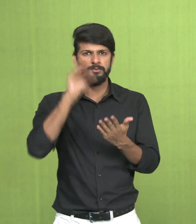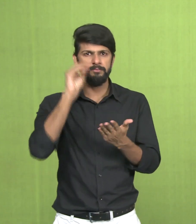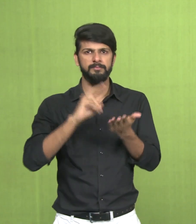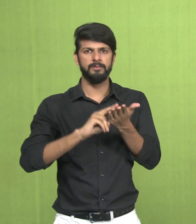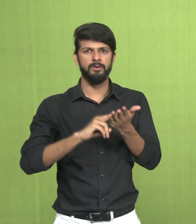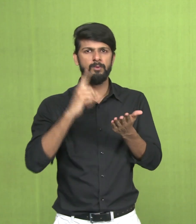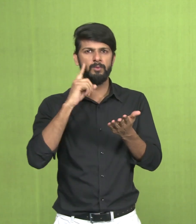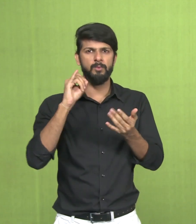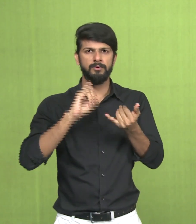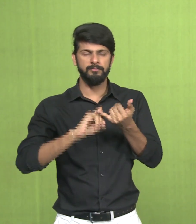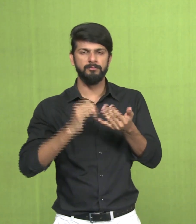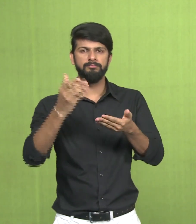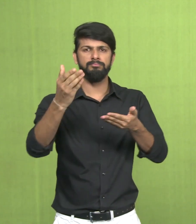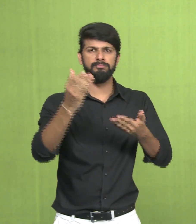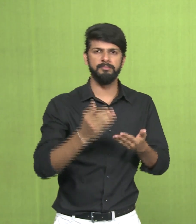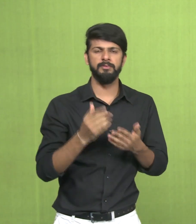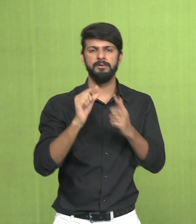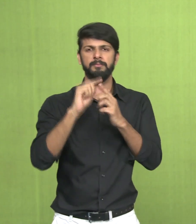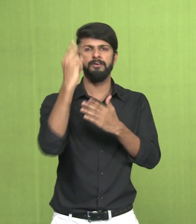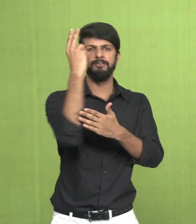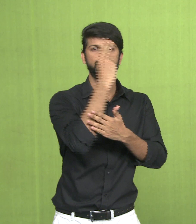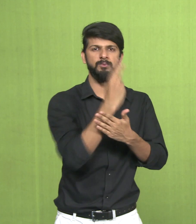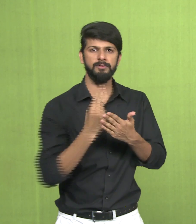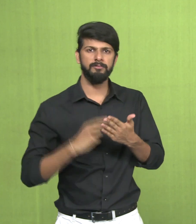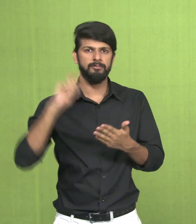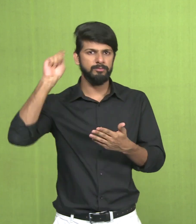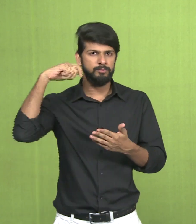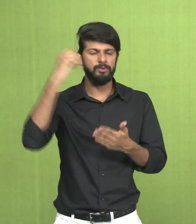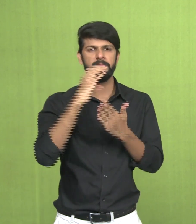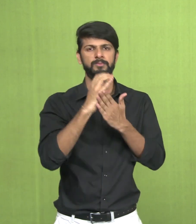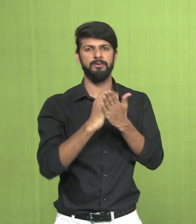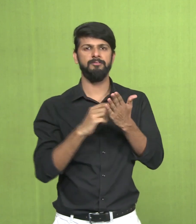Hello learners, NIOS welcomes you to the painting subject video series.